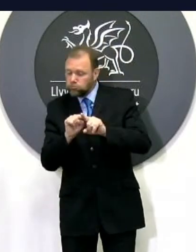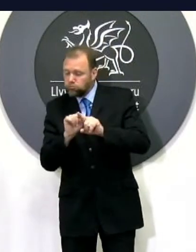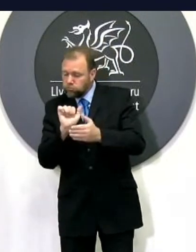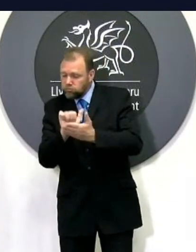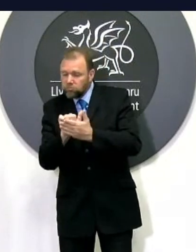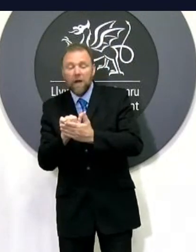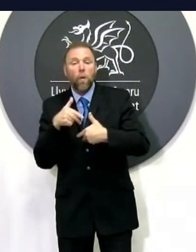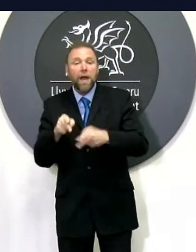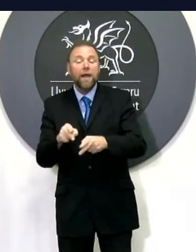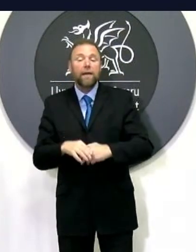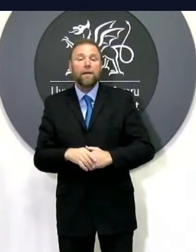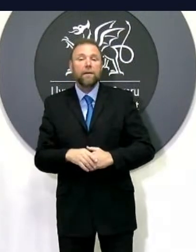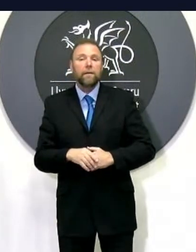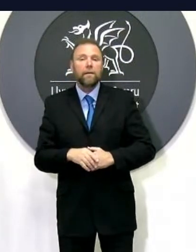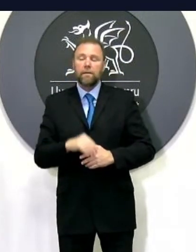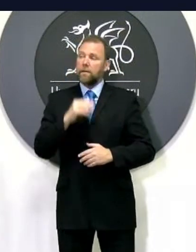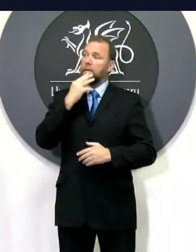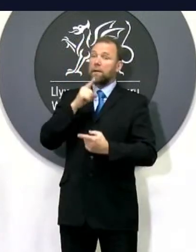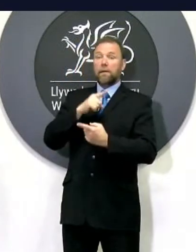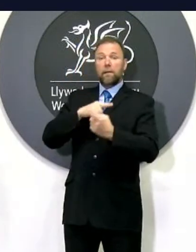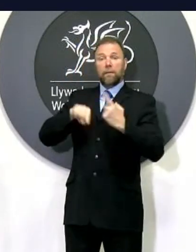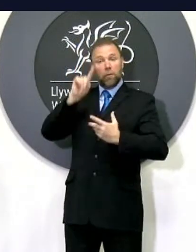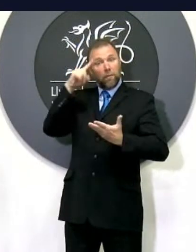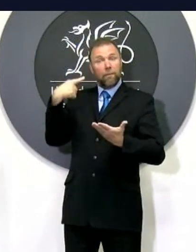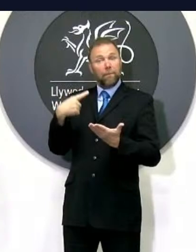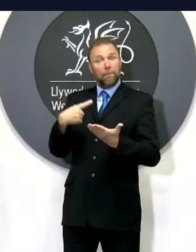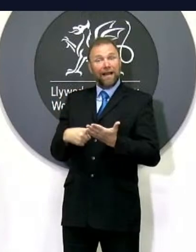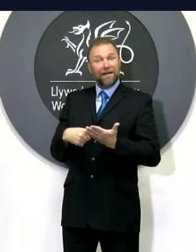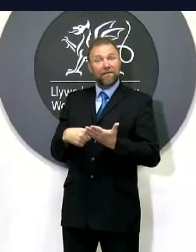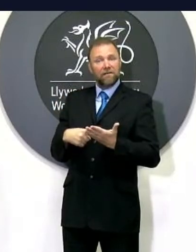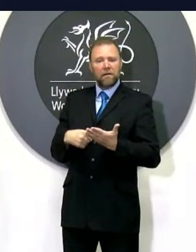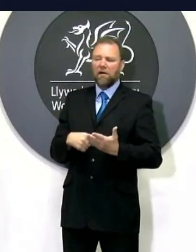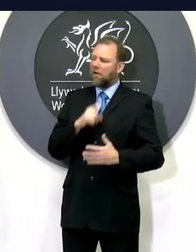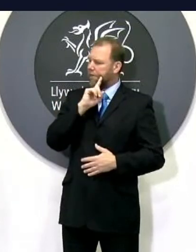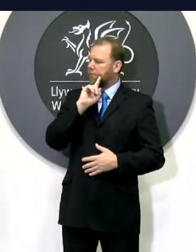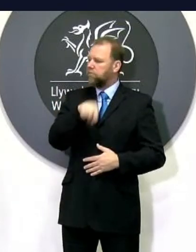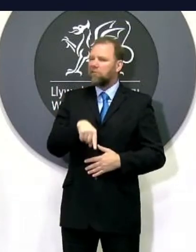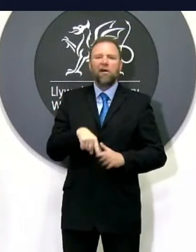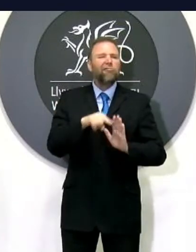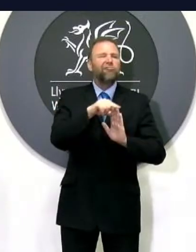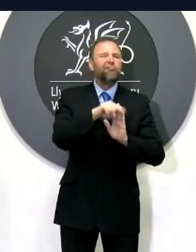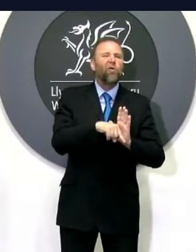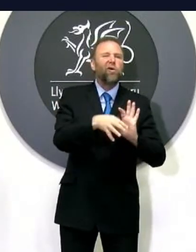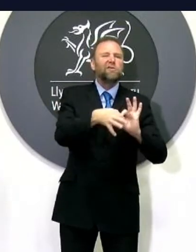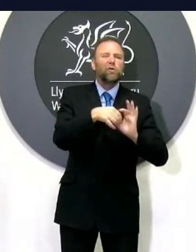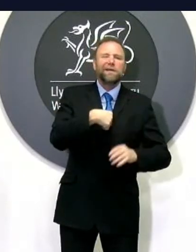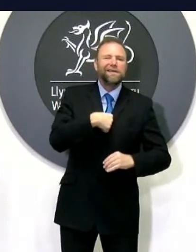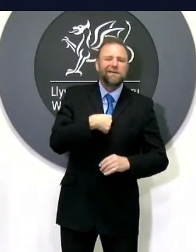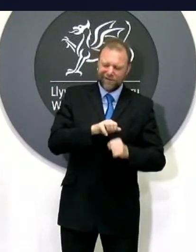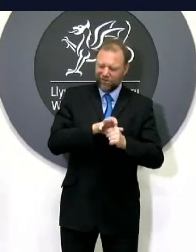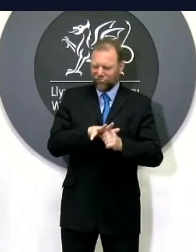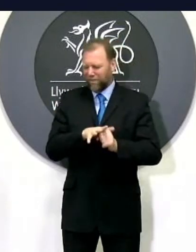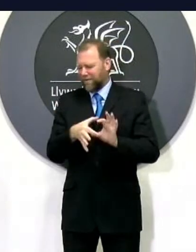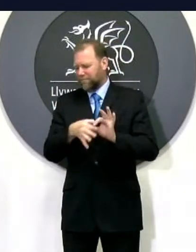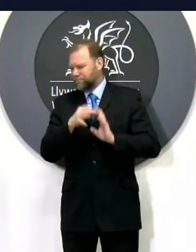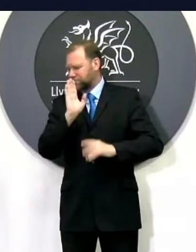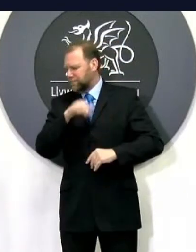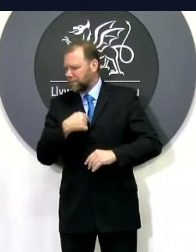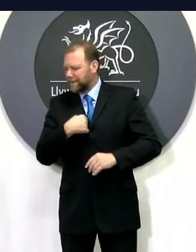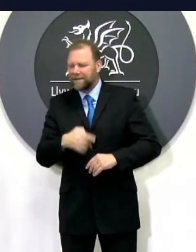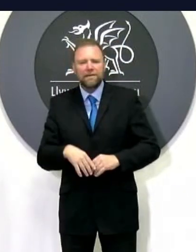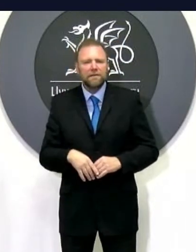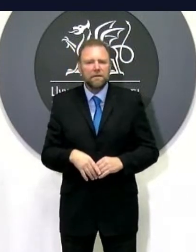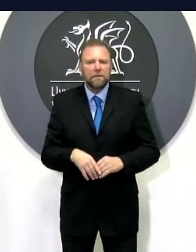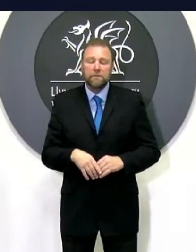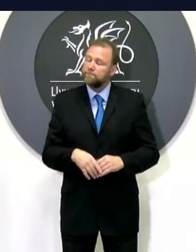People who believe that they are beyond the rules and the coronavirus does not affect them, I'm afraid the message